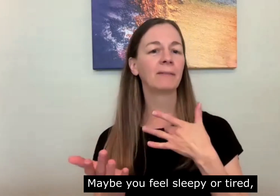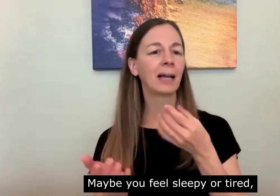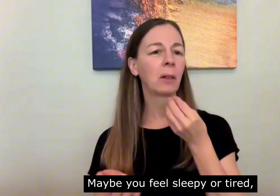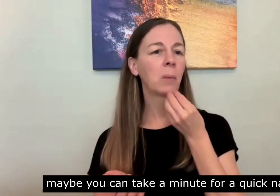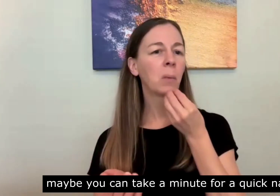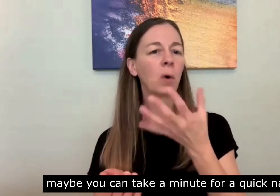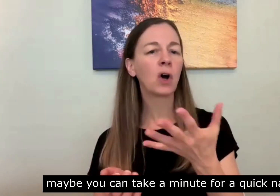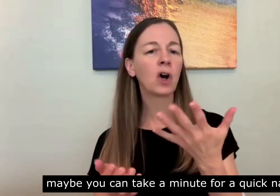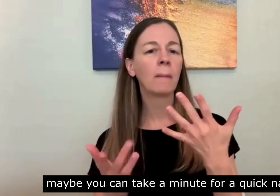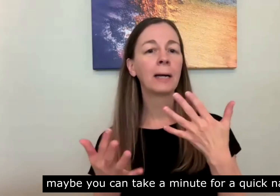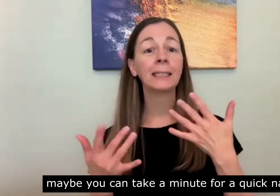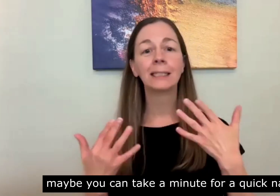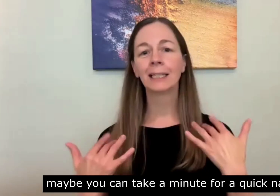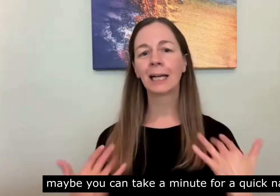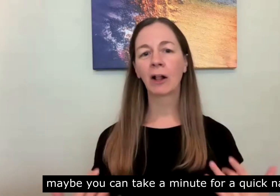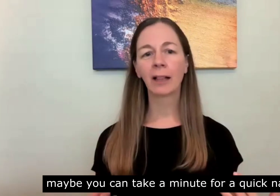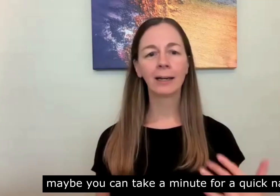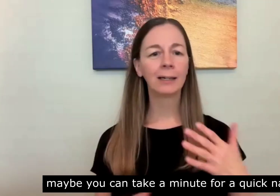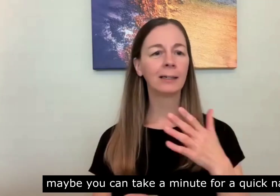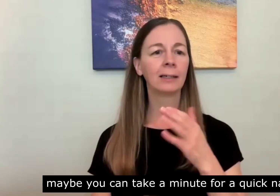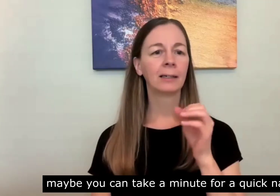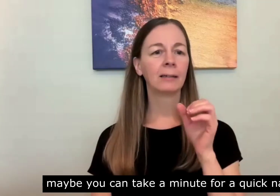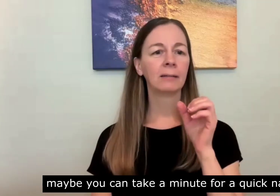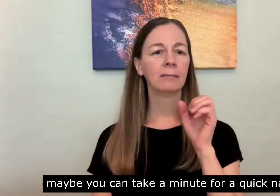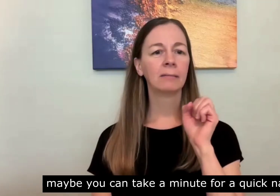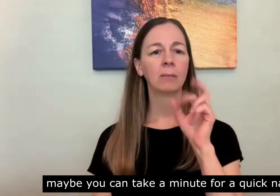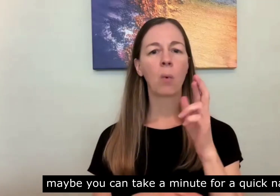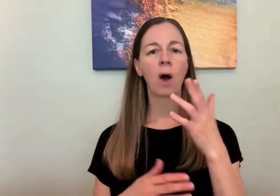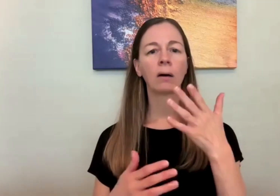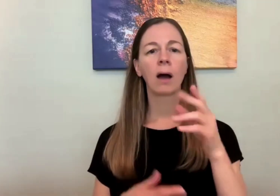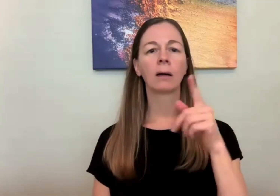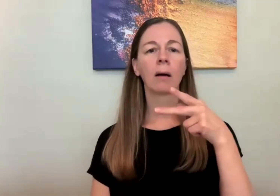take a minute for a quick nap. Maybe